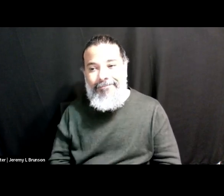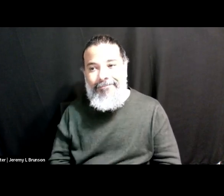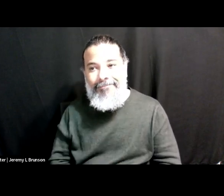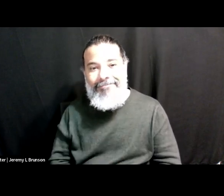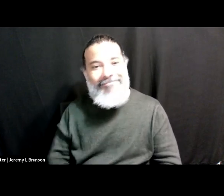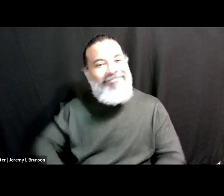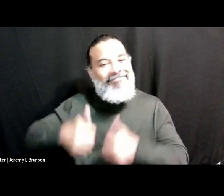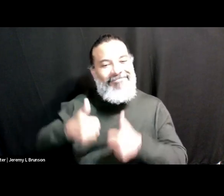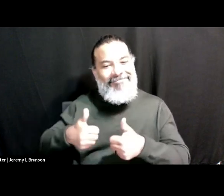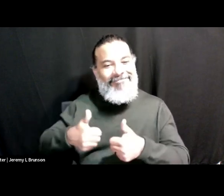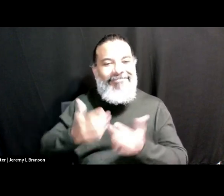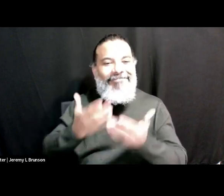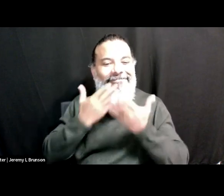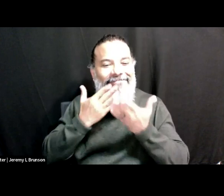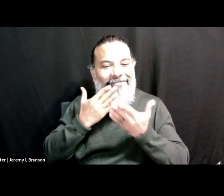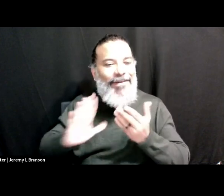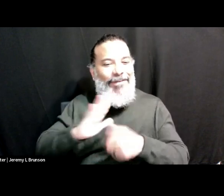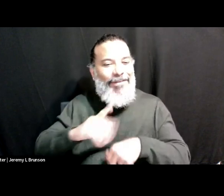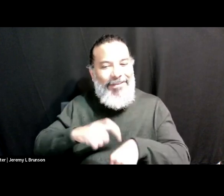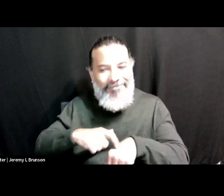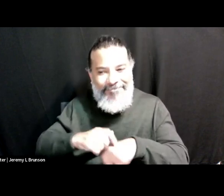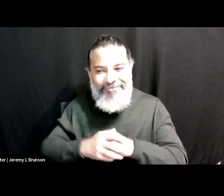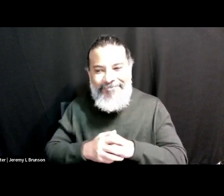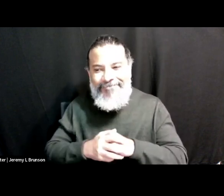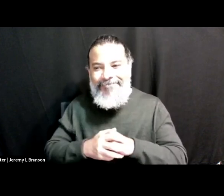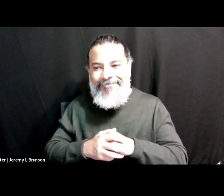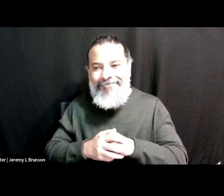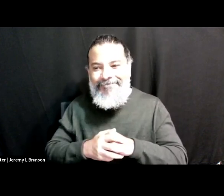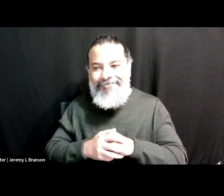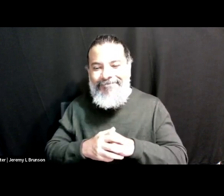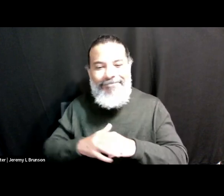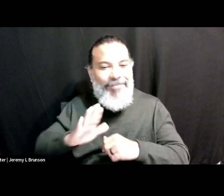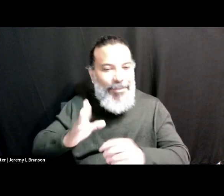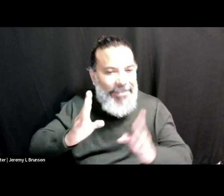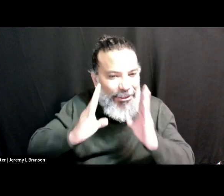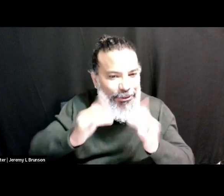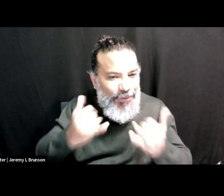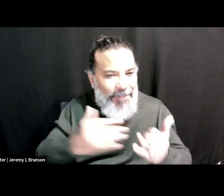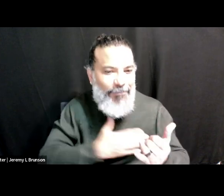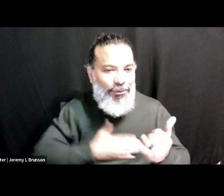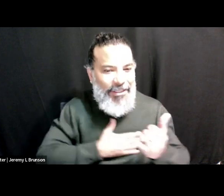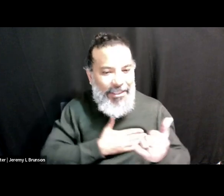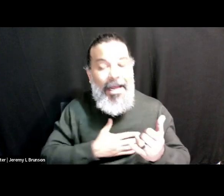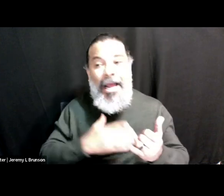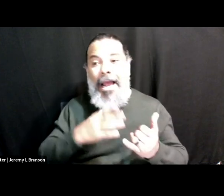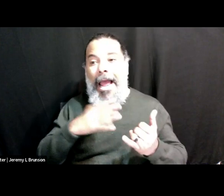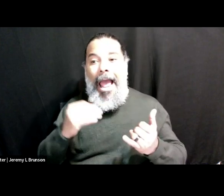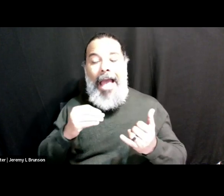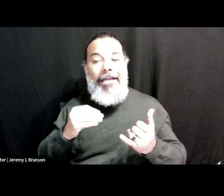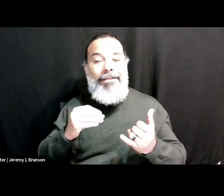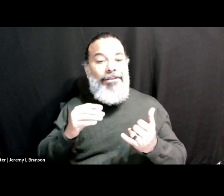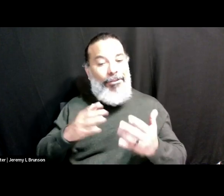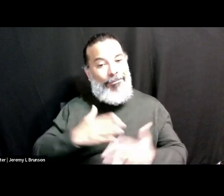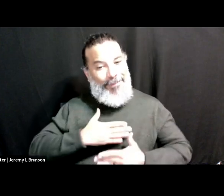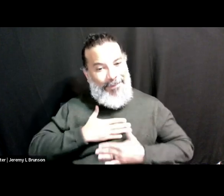All right, thank you all so much for your time and attention today and for your willingness to get